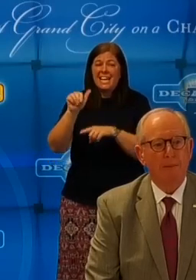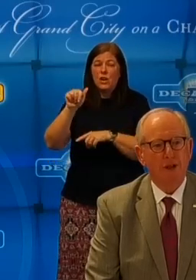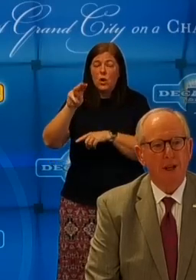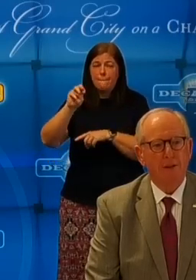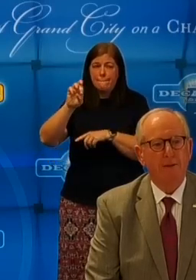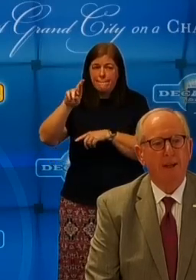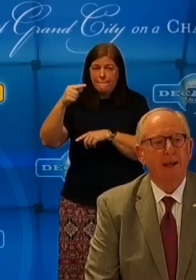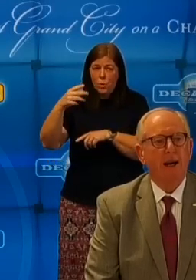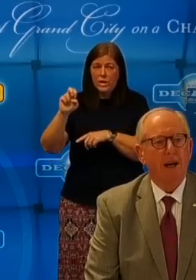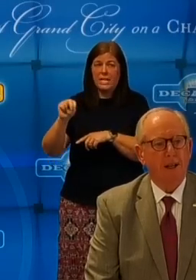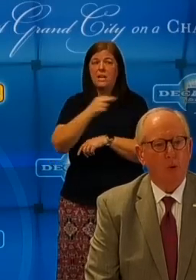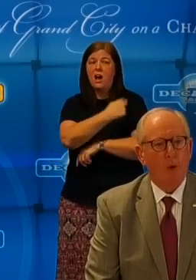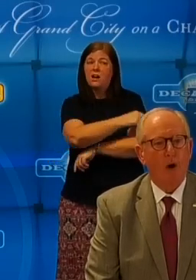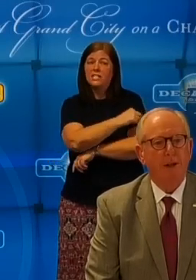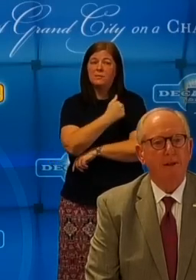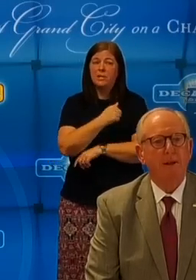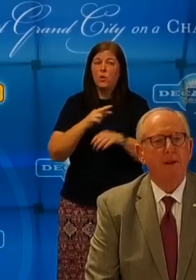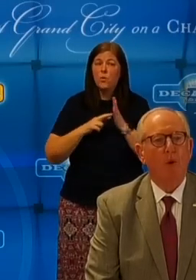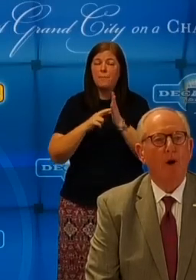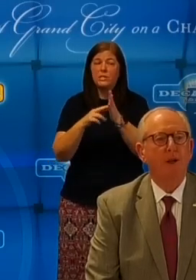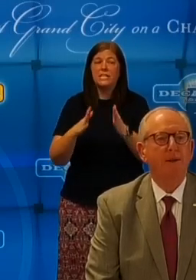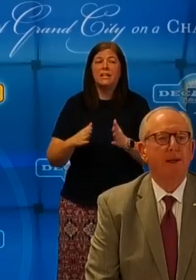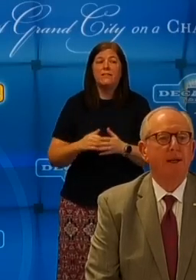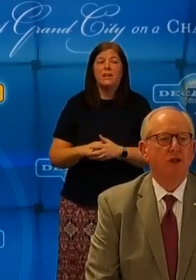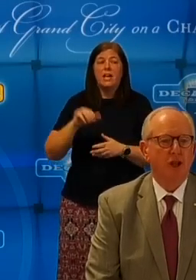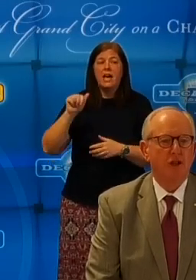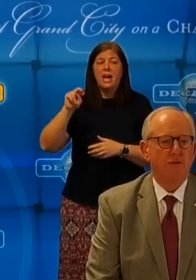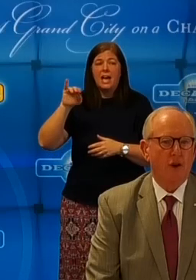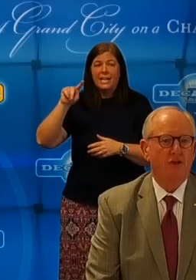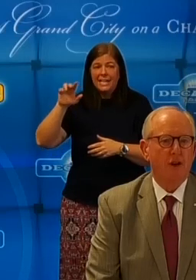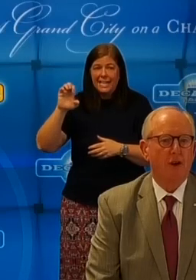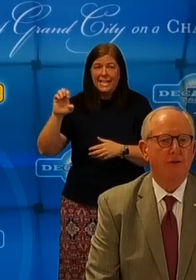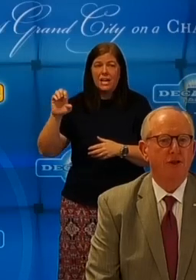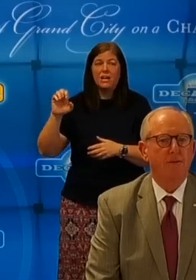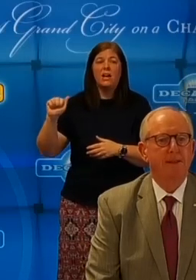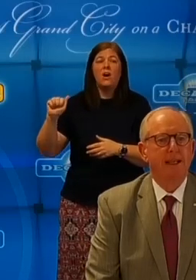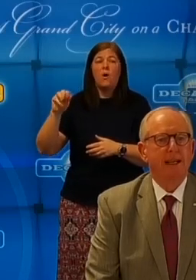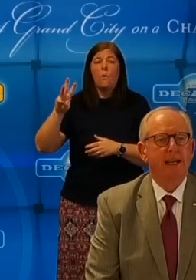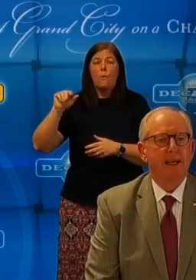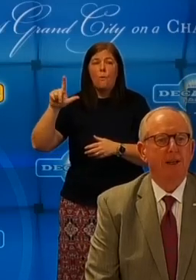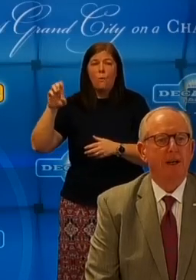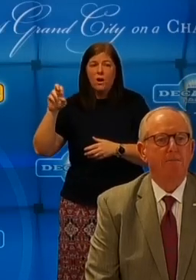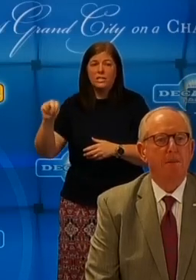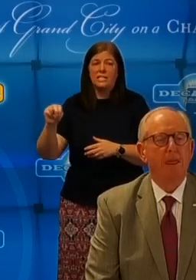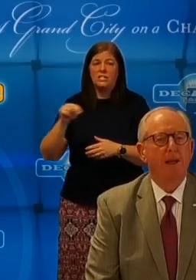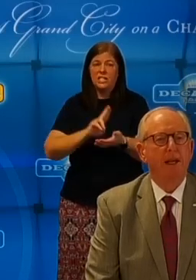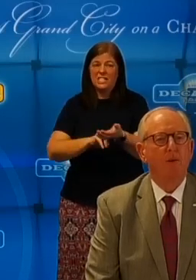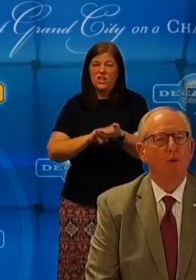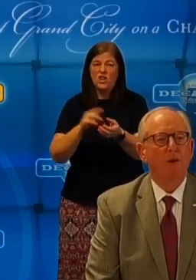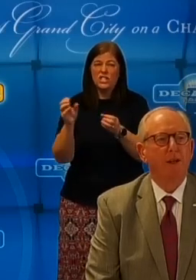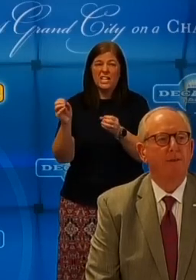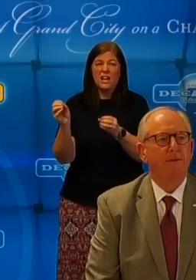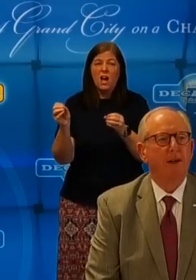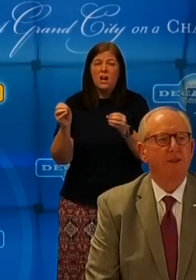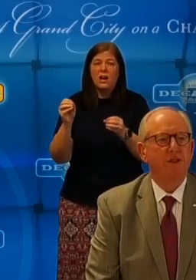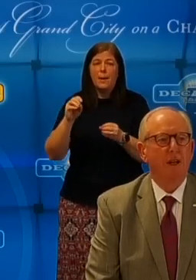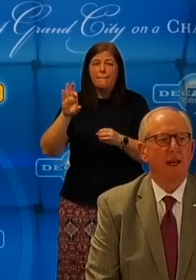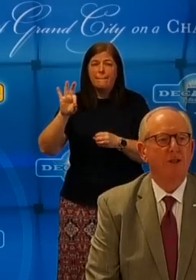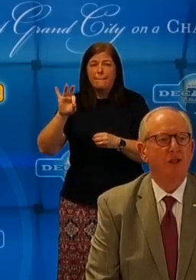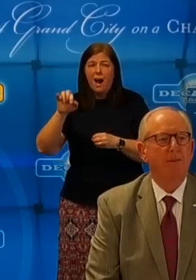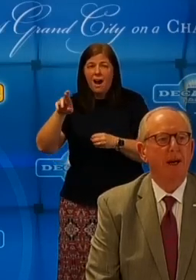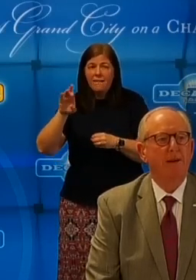Hospital Representative Anita Walden, Chief Nursing Officer, and Anita will give